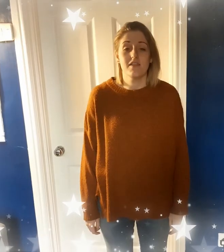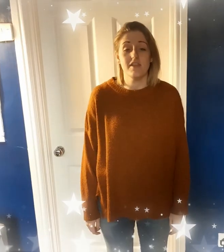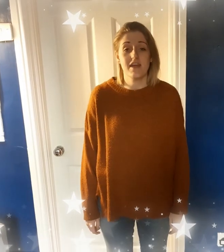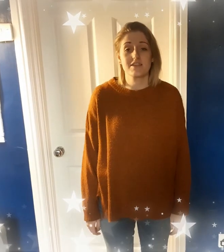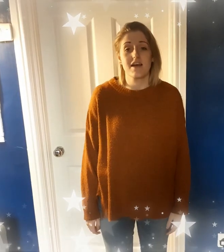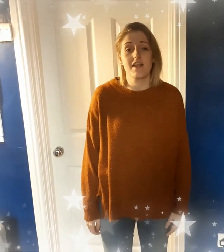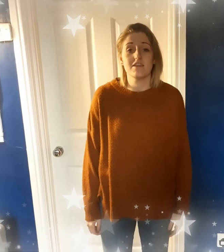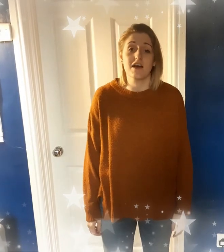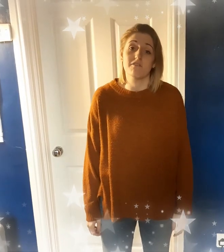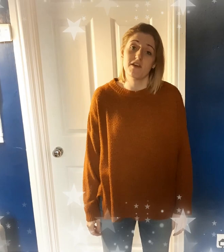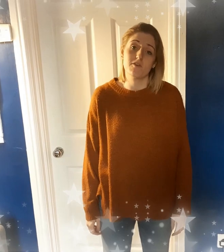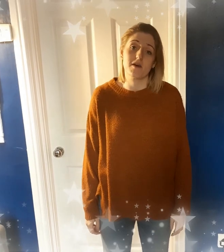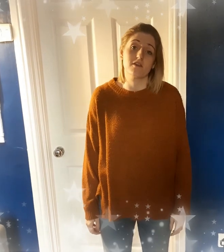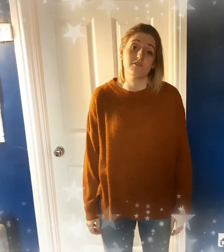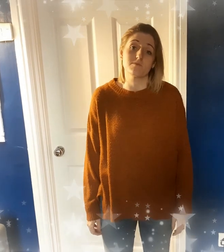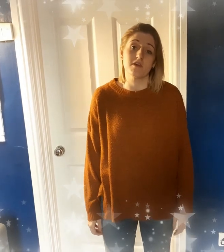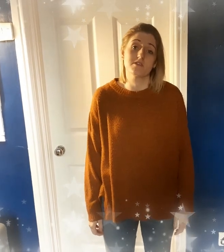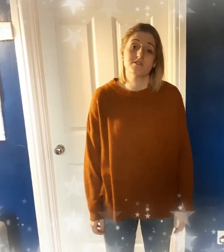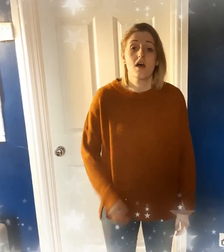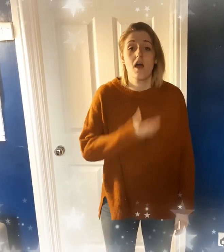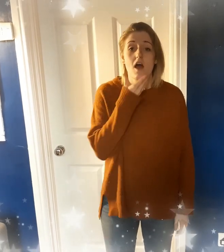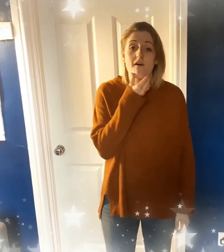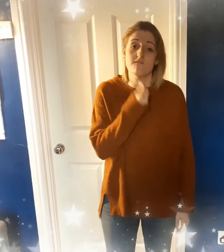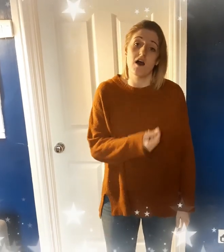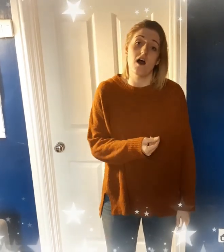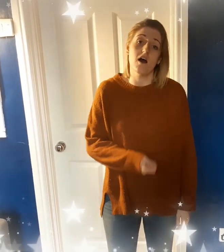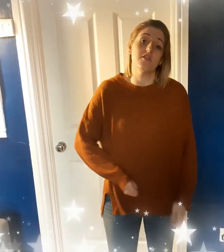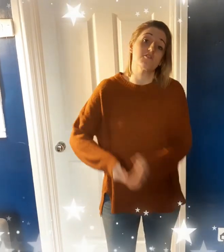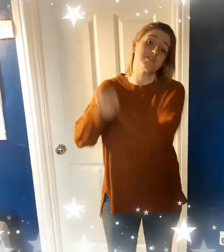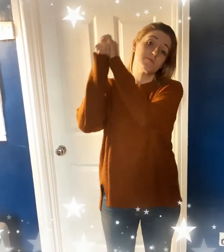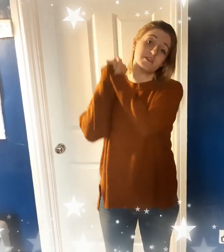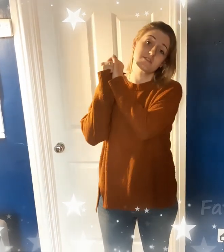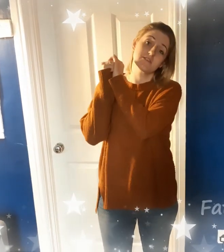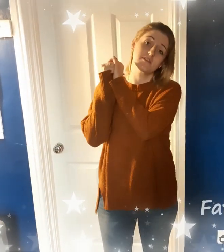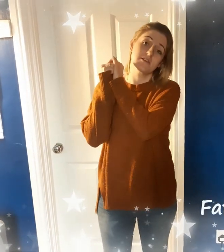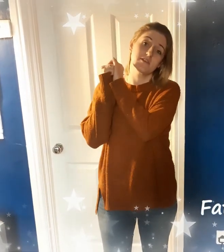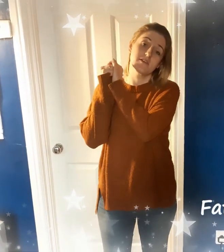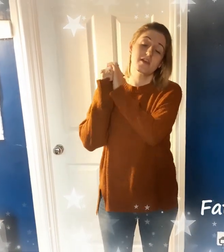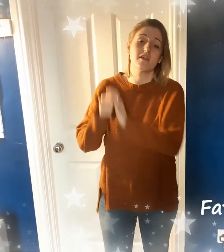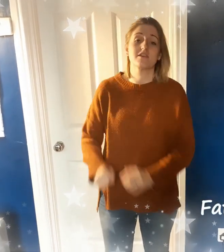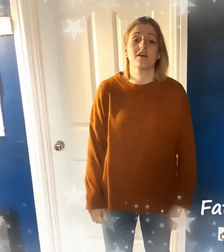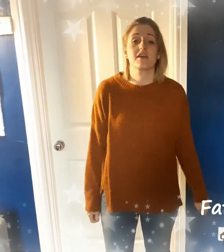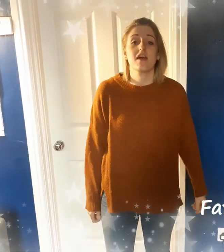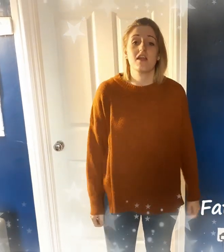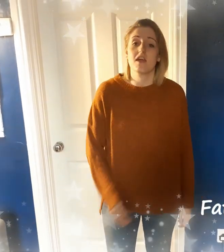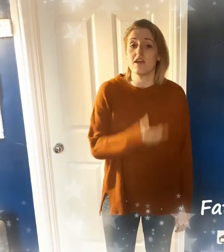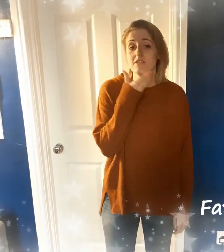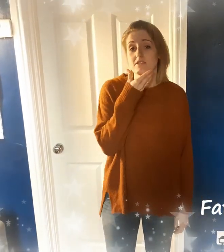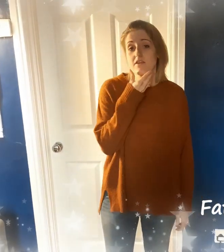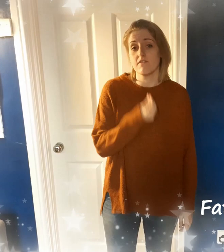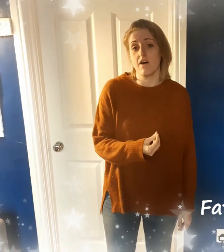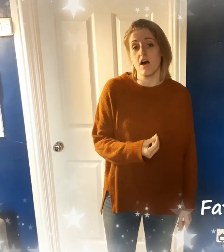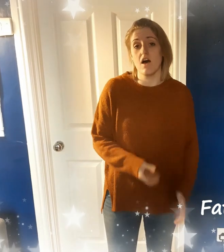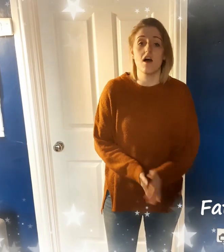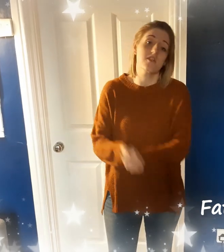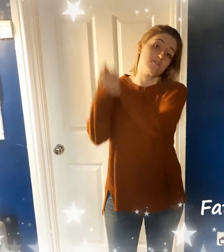The next sign is our favourite man at Christmas, Father Christmas. That sign again is Father